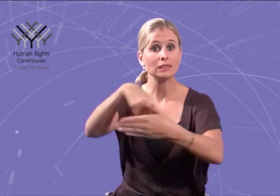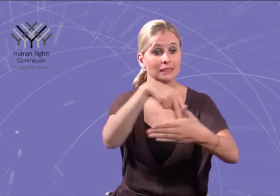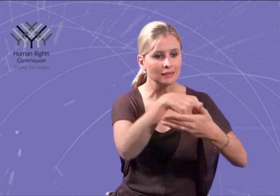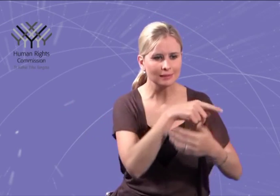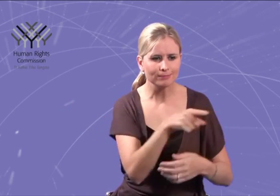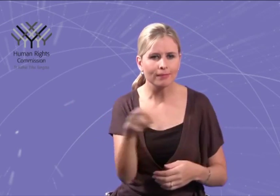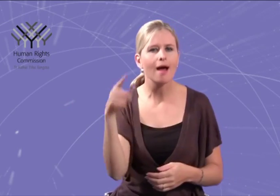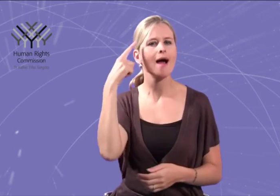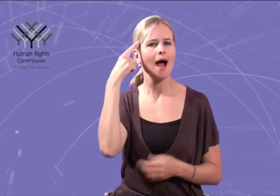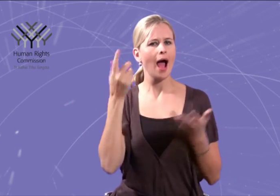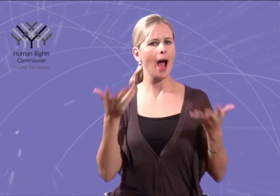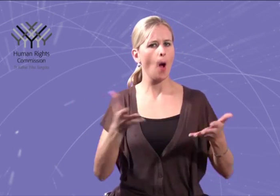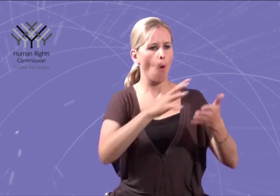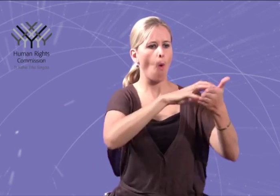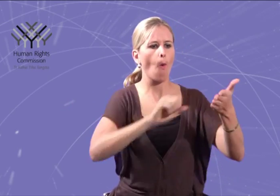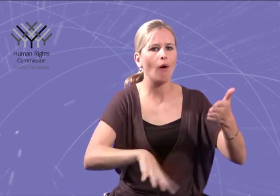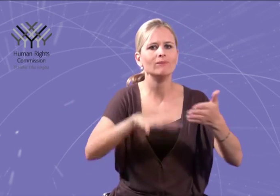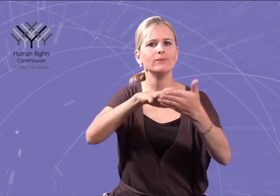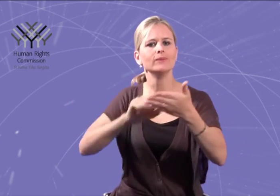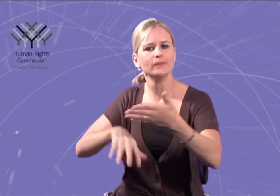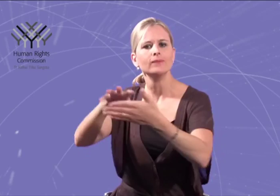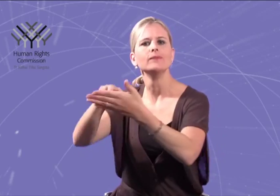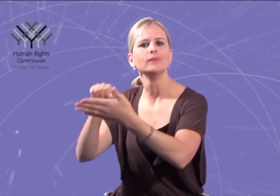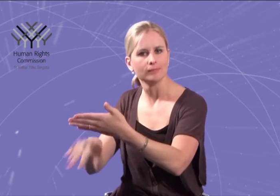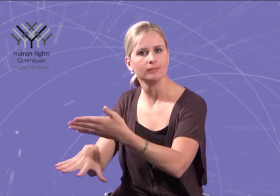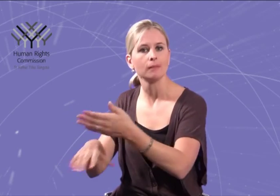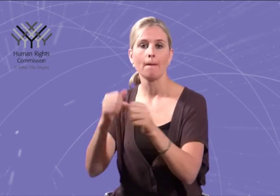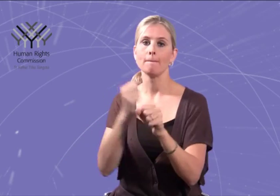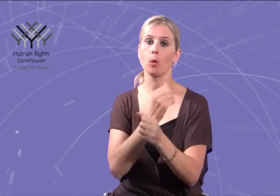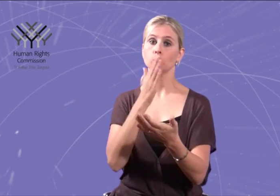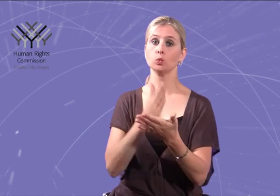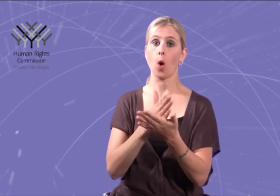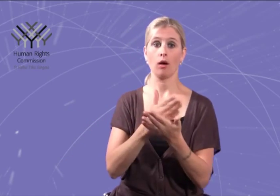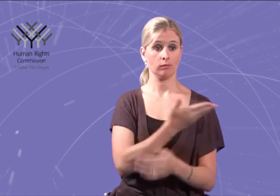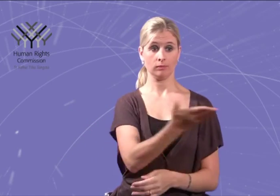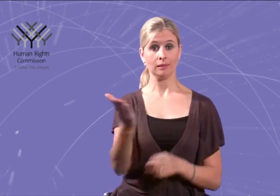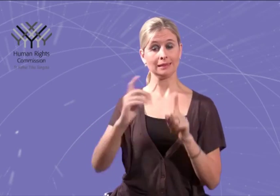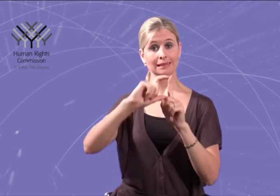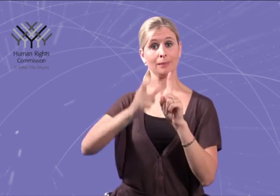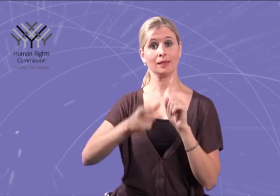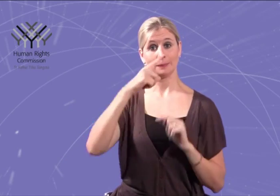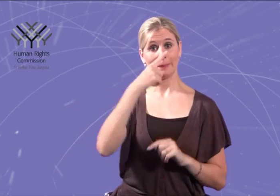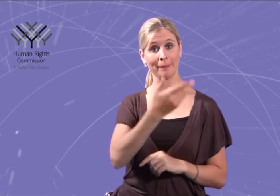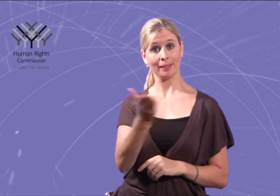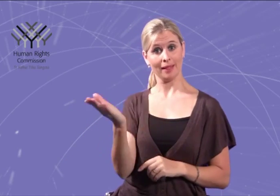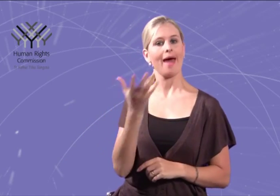It tells governments how to remove barriers and makes sure disabled people